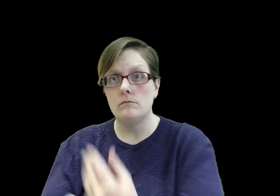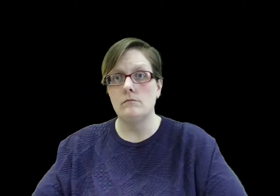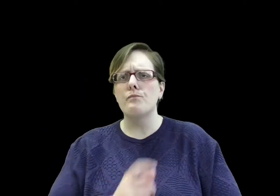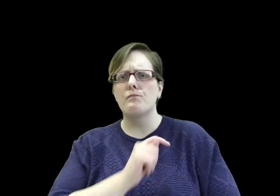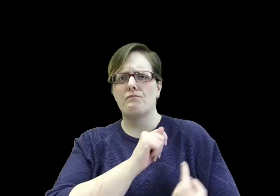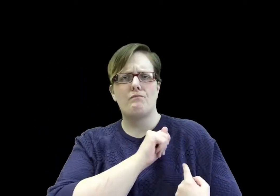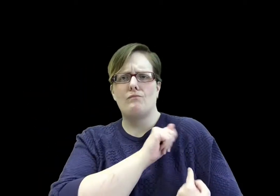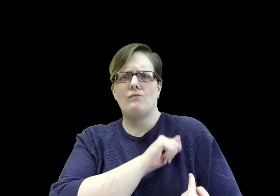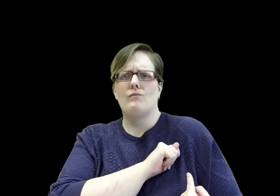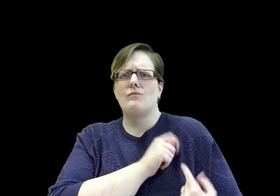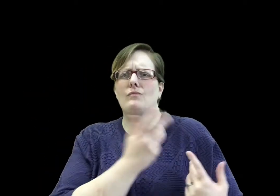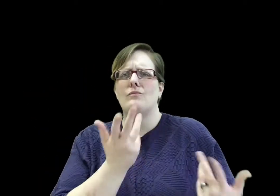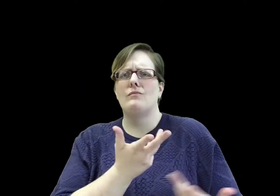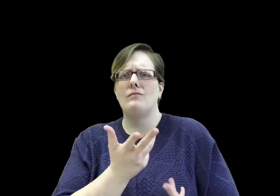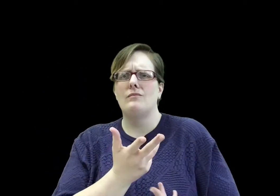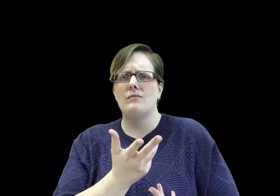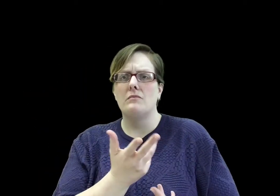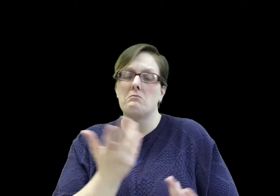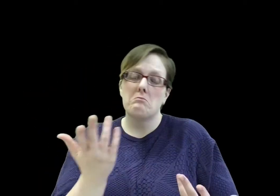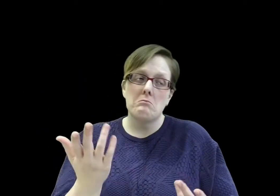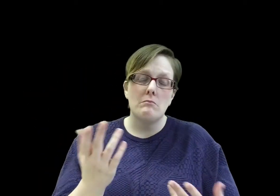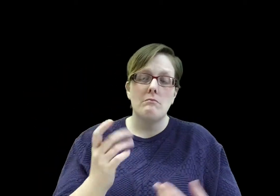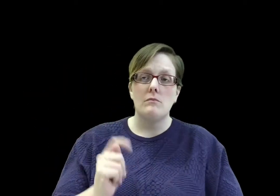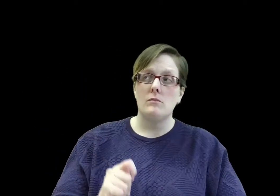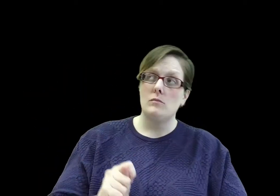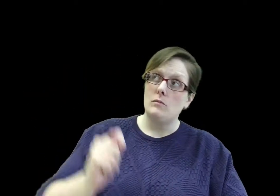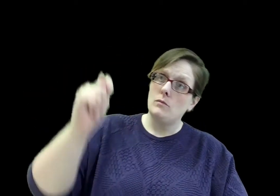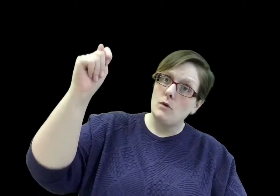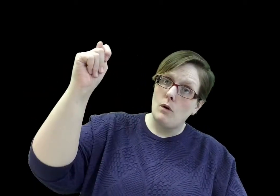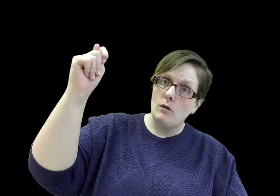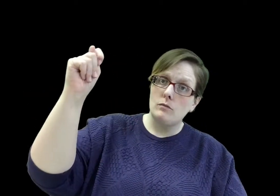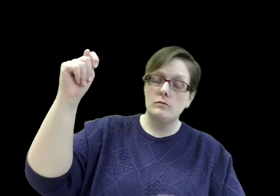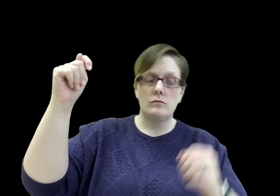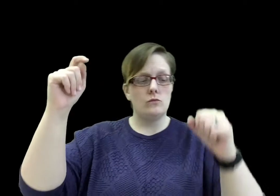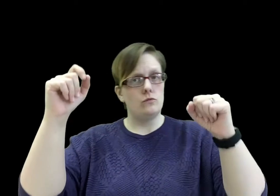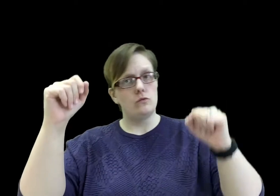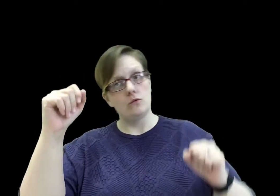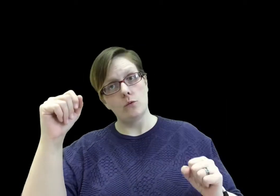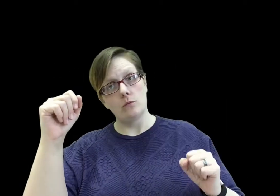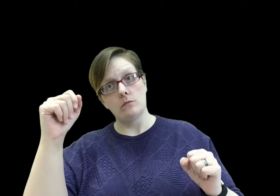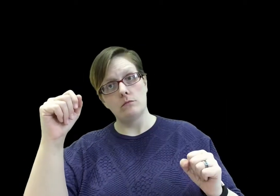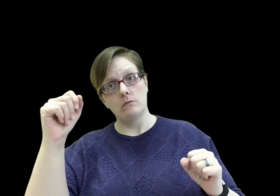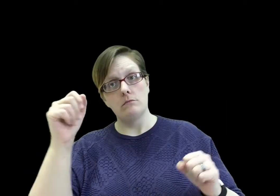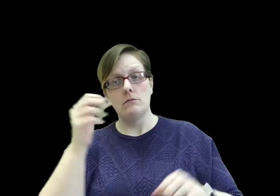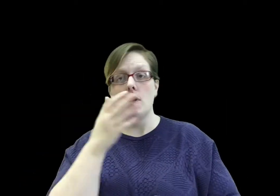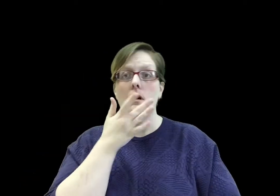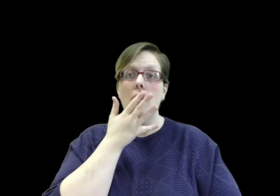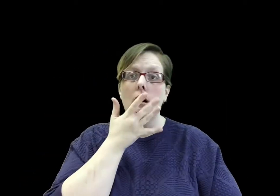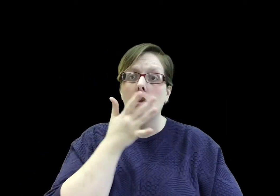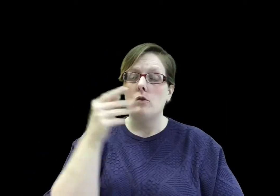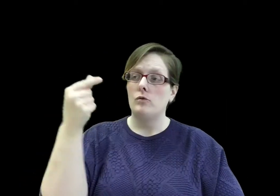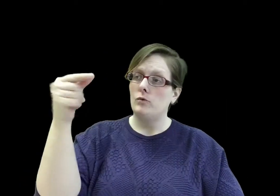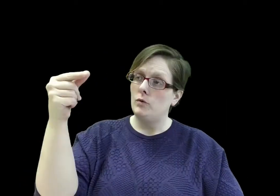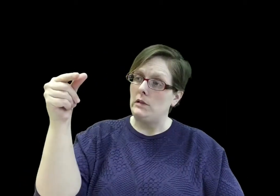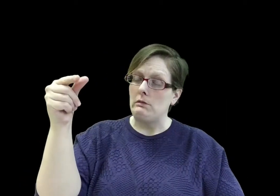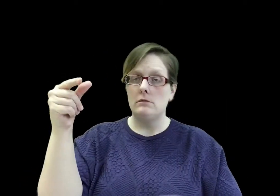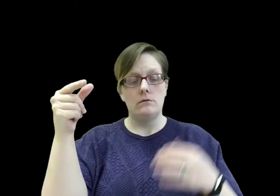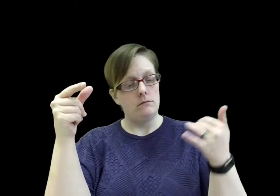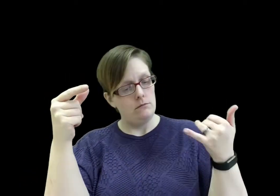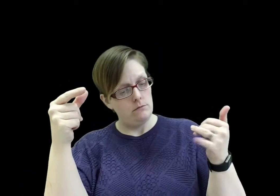the offspring and the generations. What exactly is a trait? Well, maybe they're tall or maybe they're short. Maybe